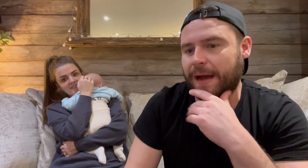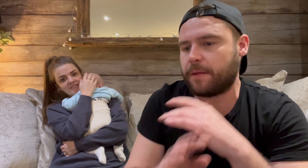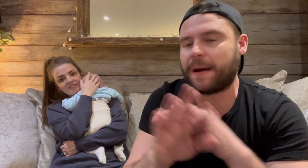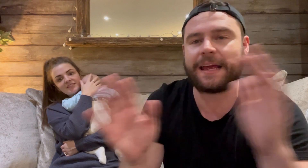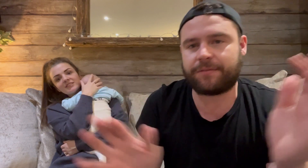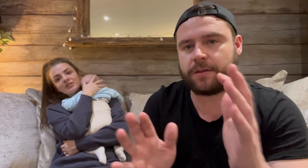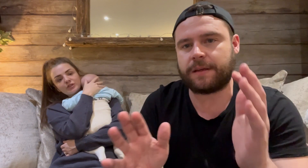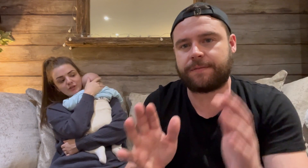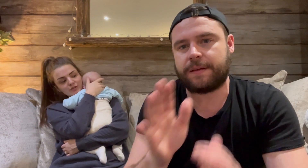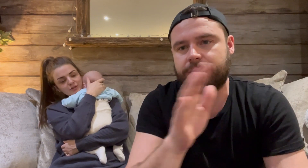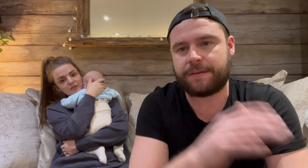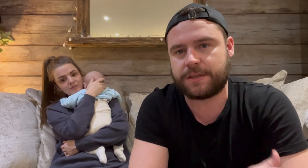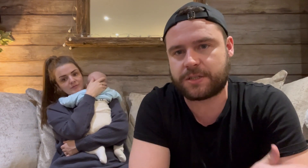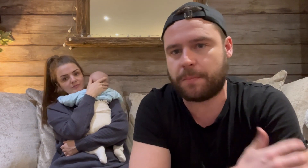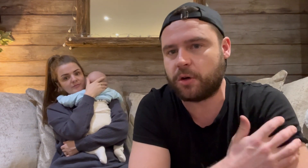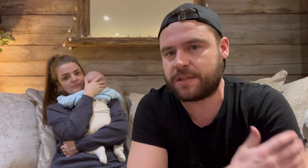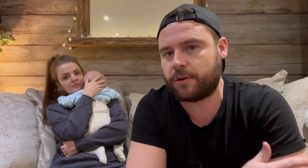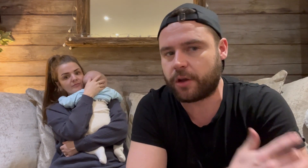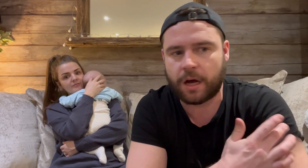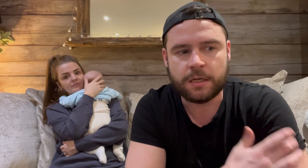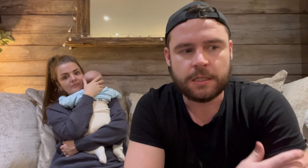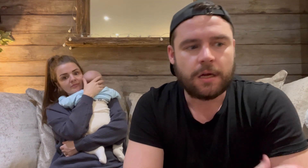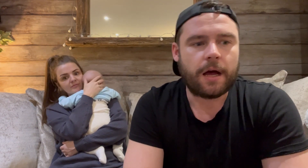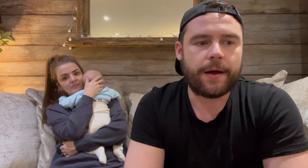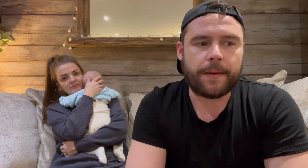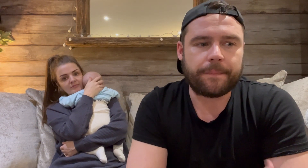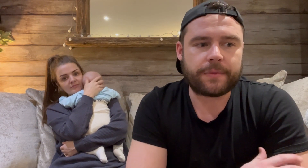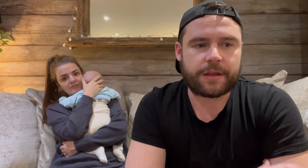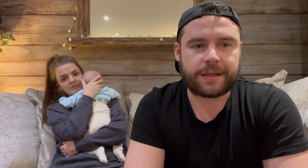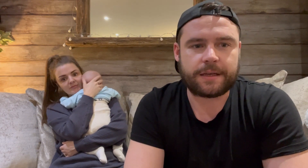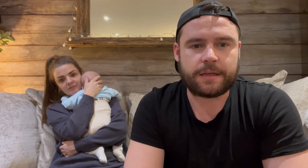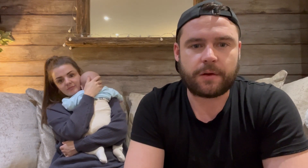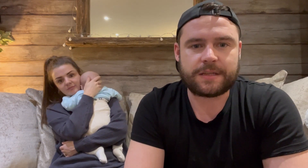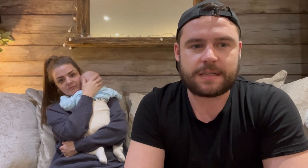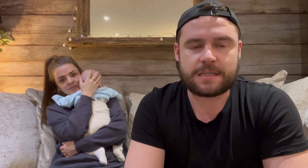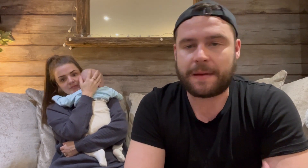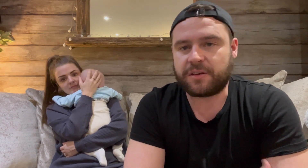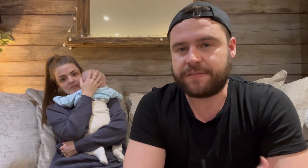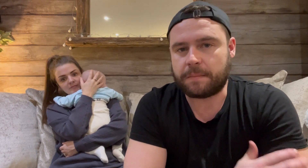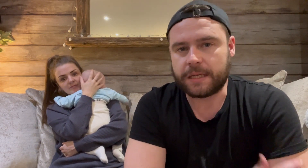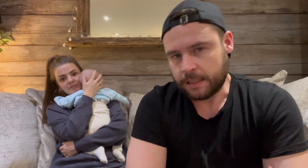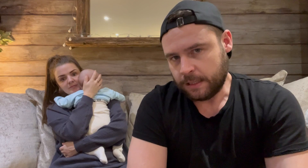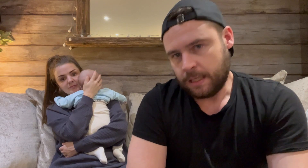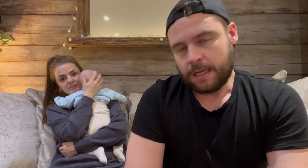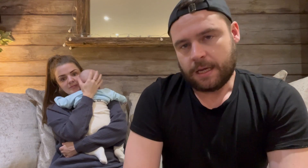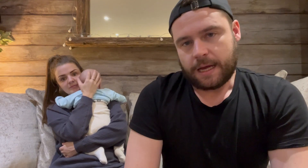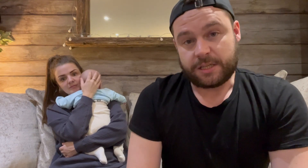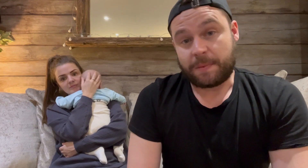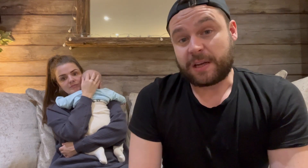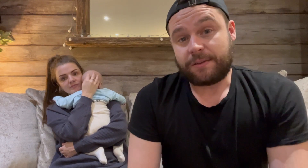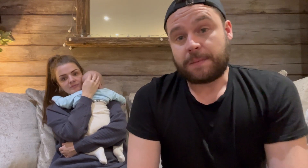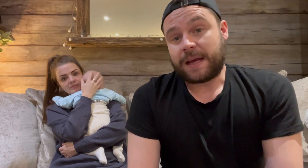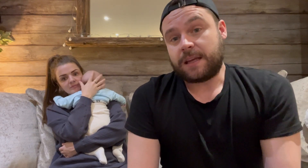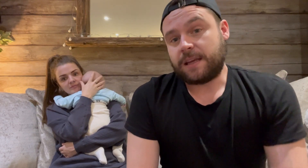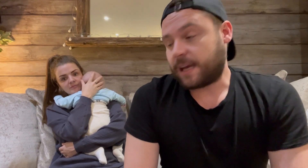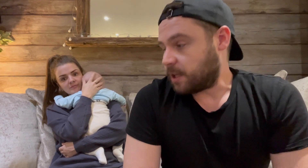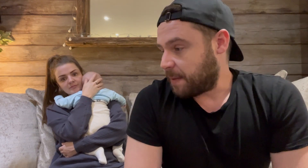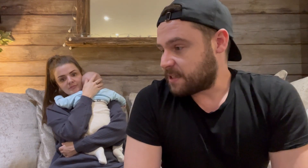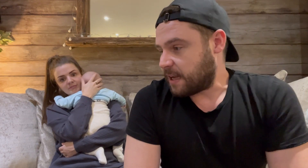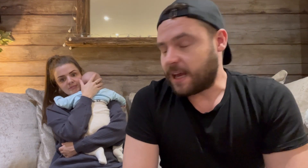by, if it's supportive or not, I think, you know, it's about your family, and it's about giving your kid the best start in life.